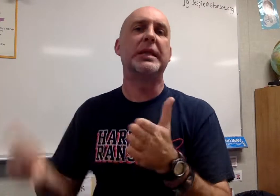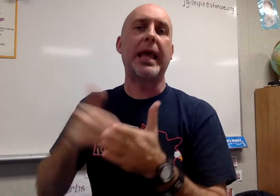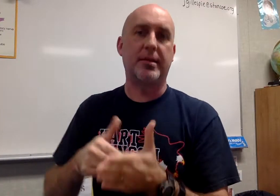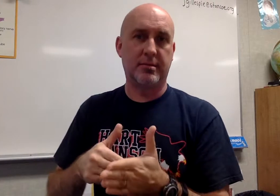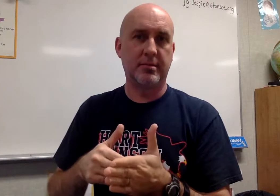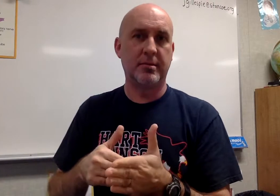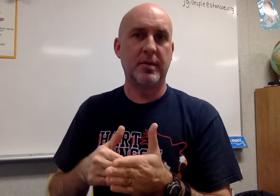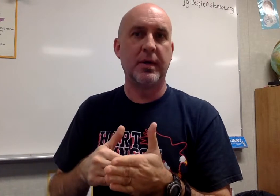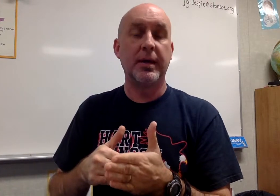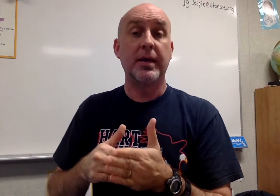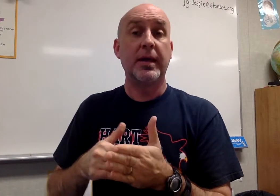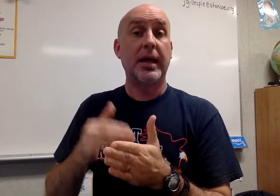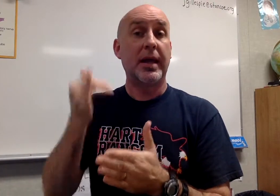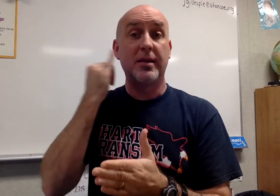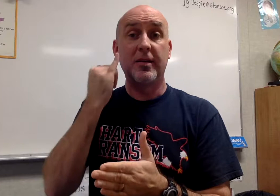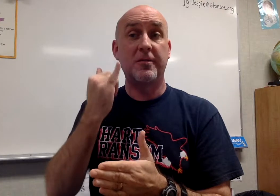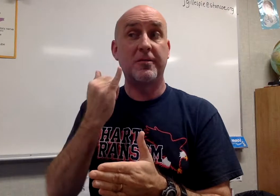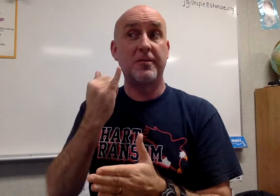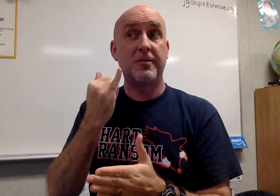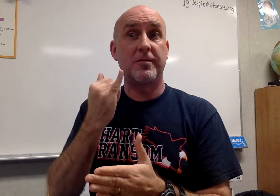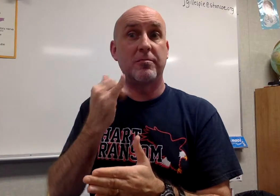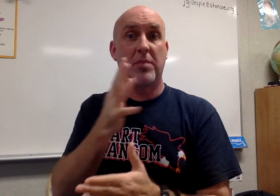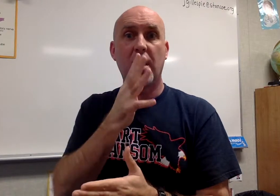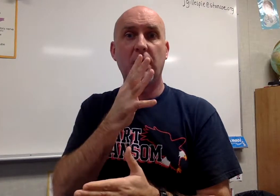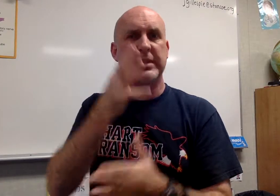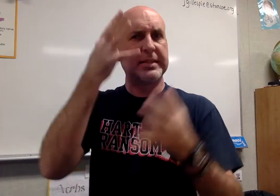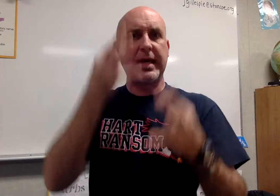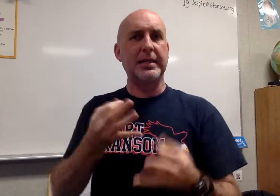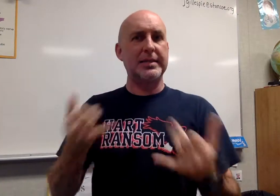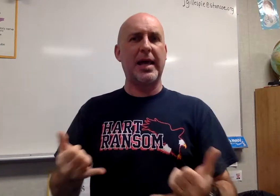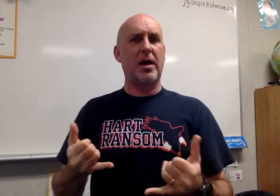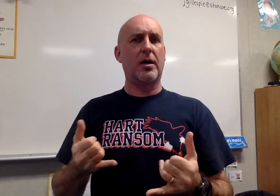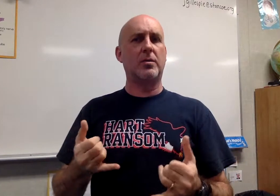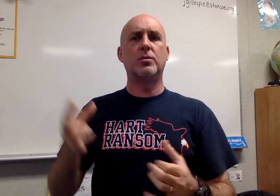again. And if mom decides now, no,